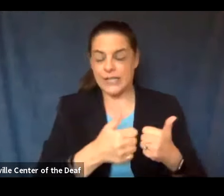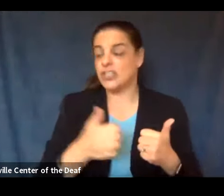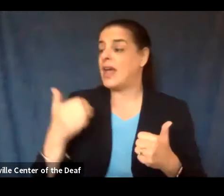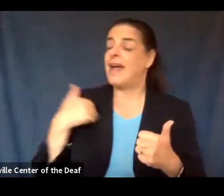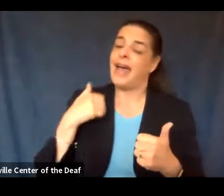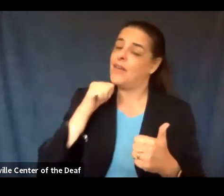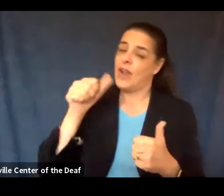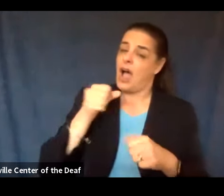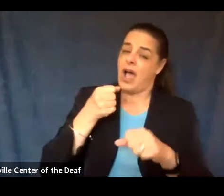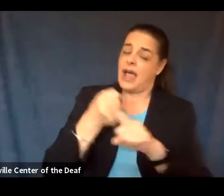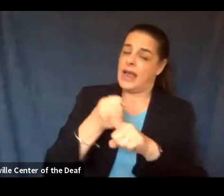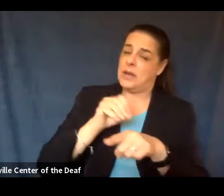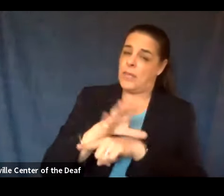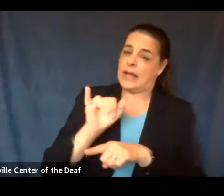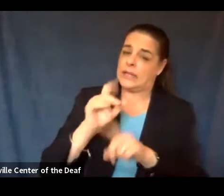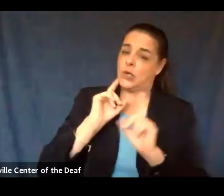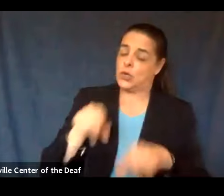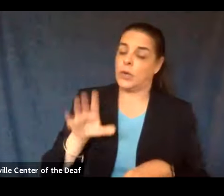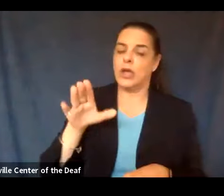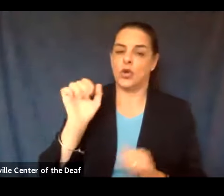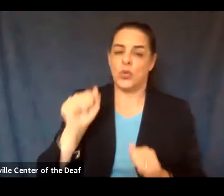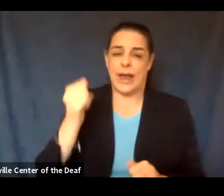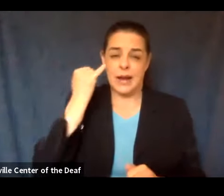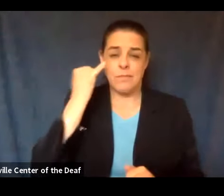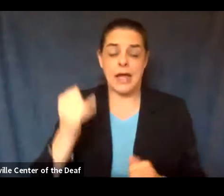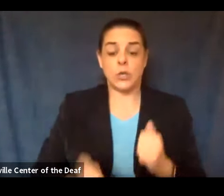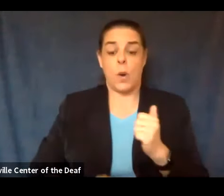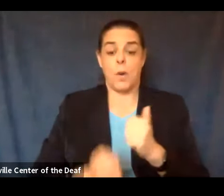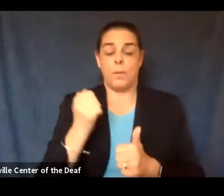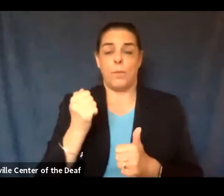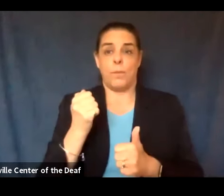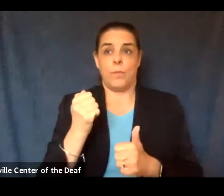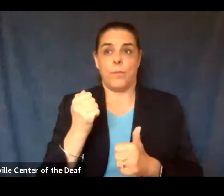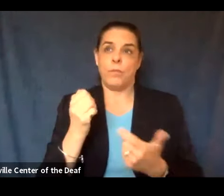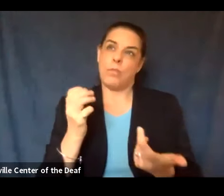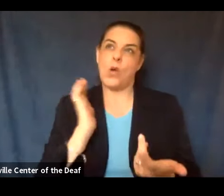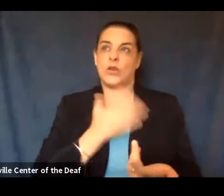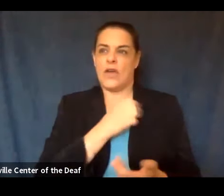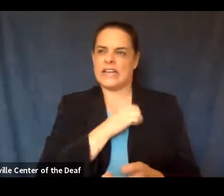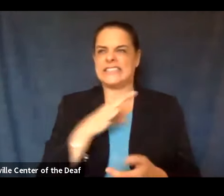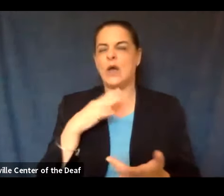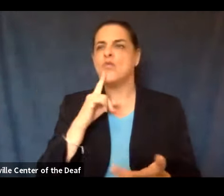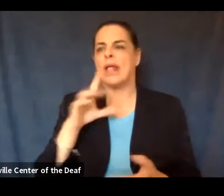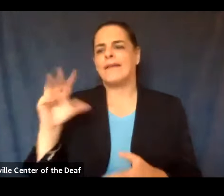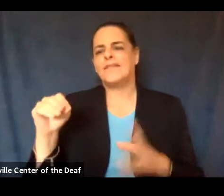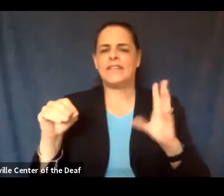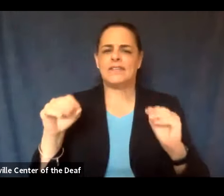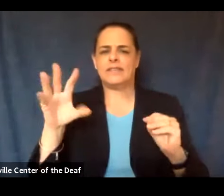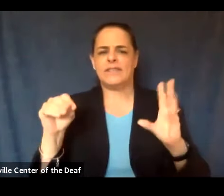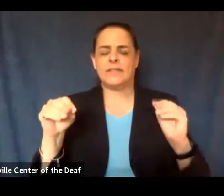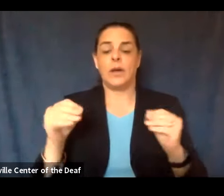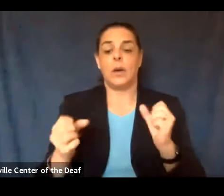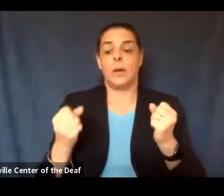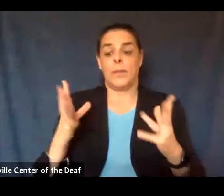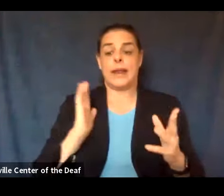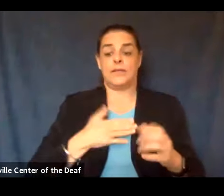And as you can imagine, the majority of our staff, well, it's about 50-50. A lot of our staff right now are dedicated to the